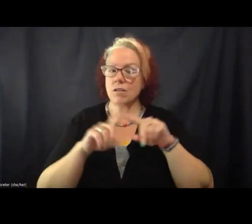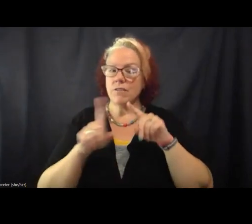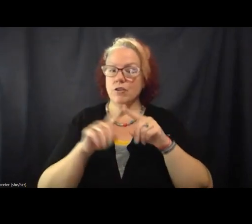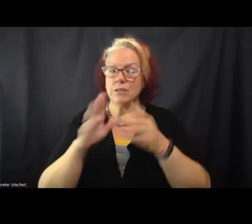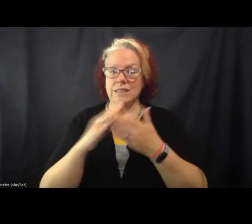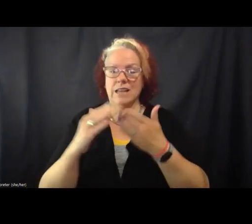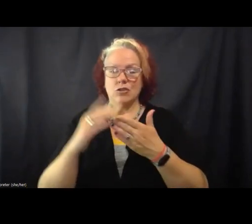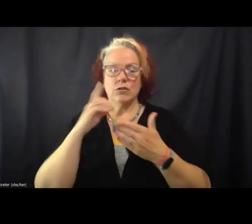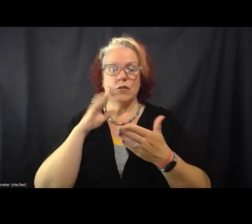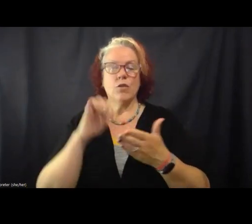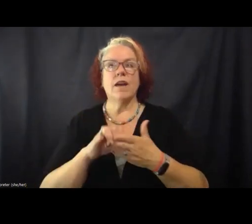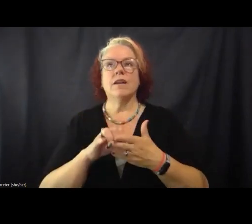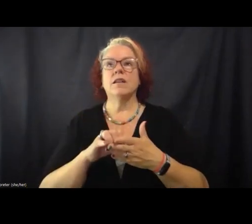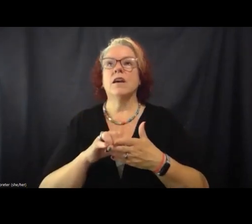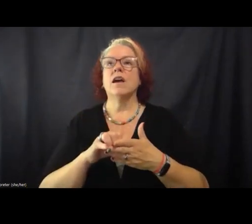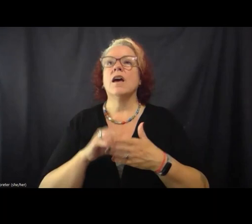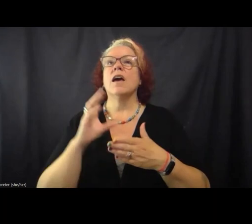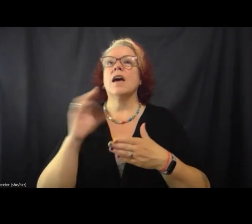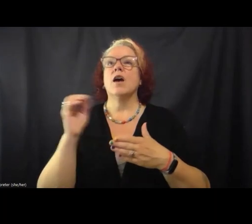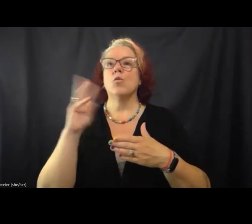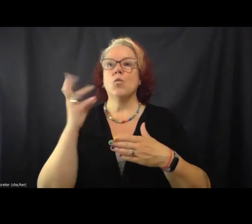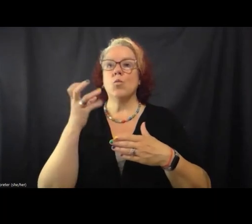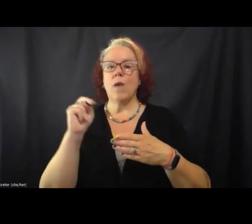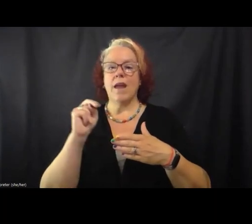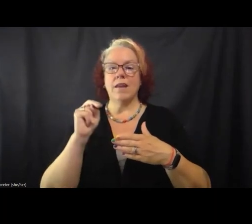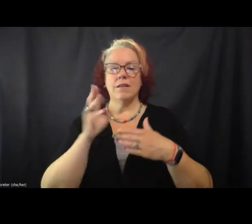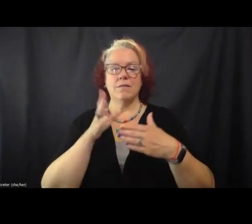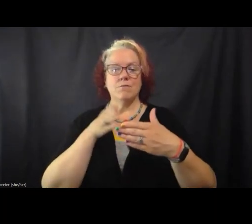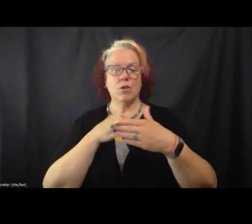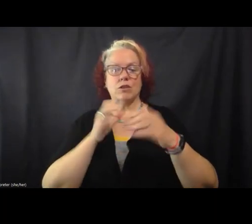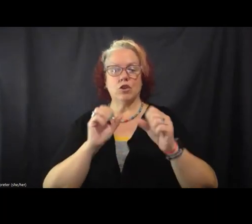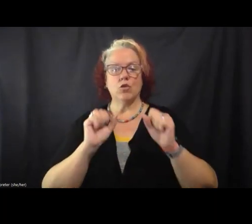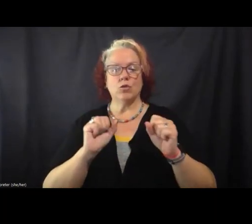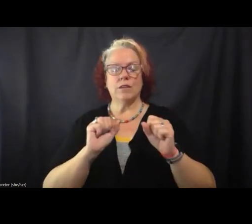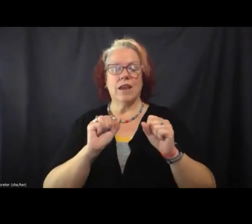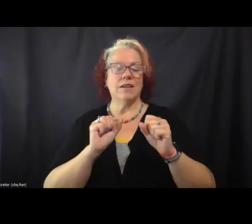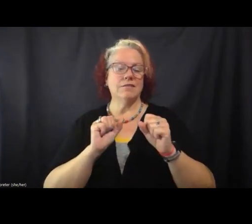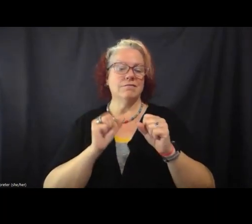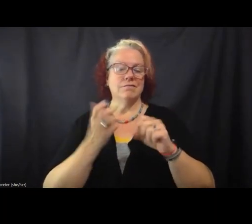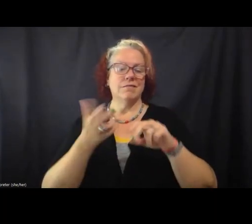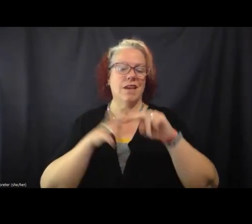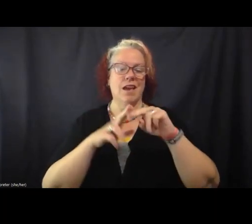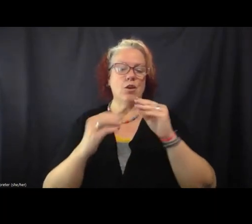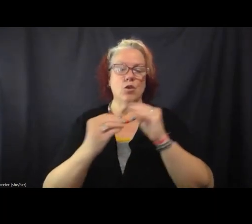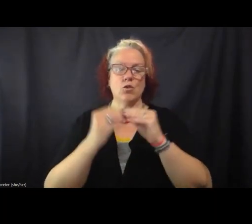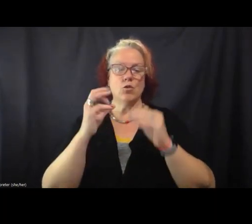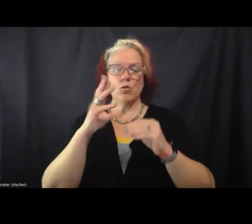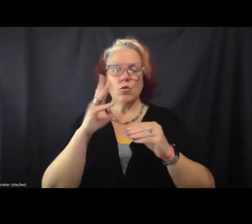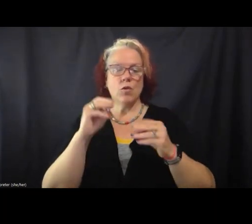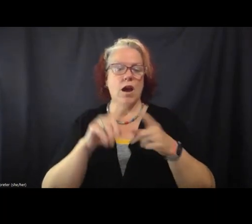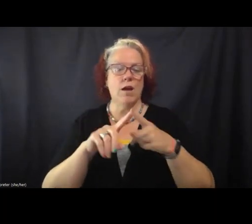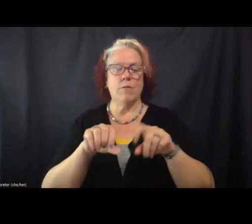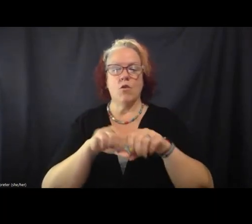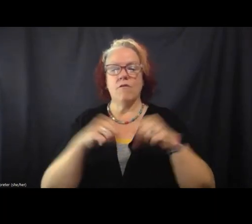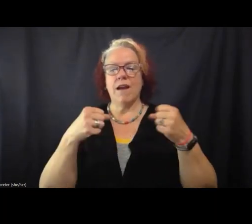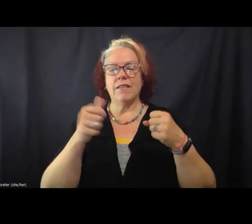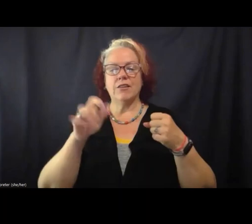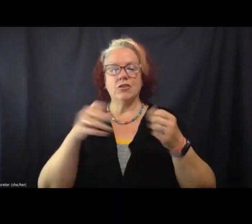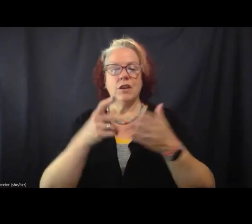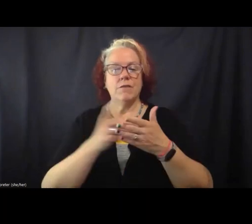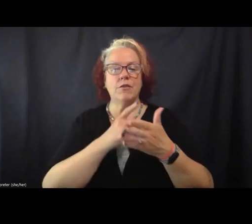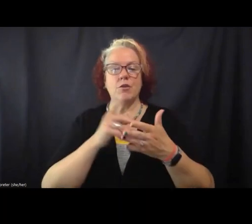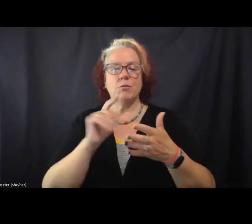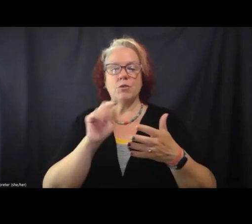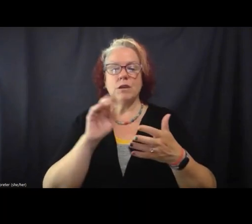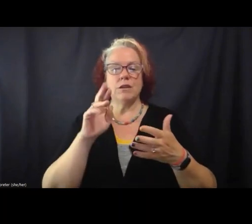when prosecutors can charge people with a new crime for a violation of their pretrial conditions and limiting that power. But